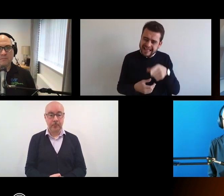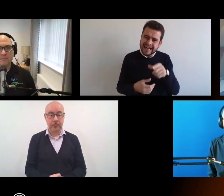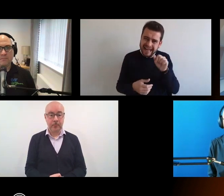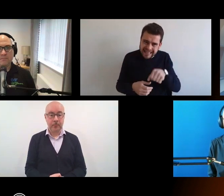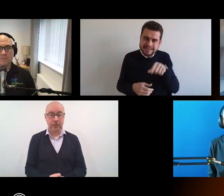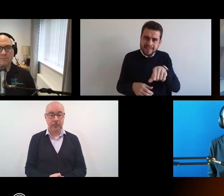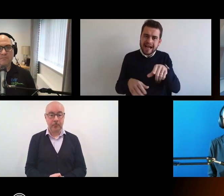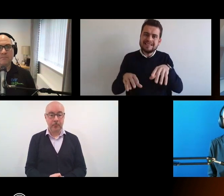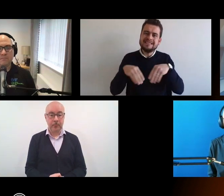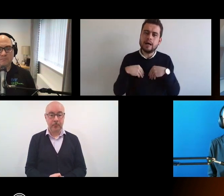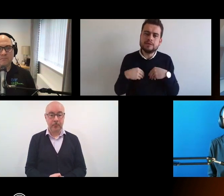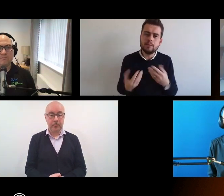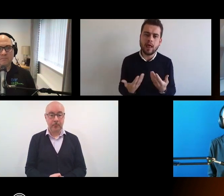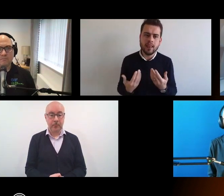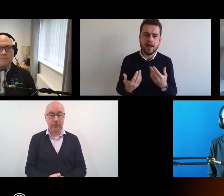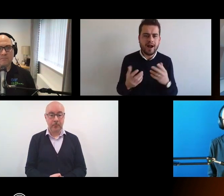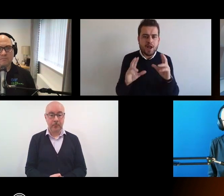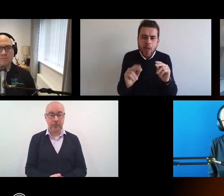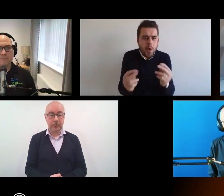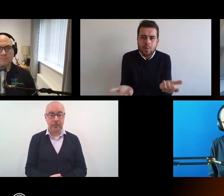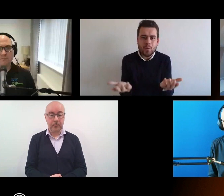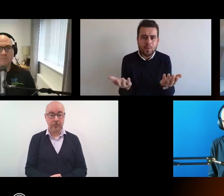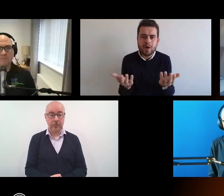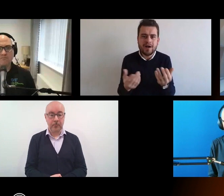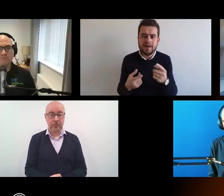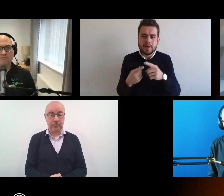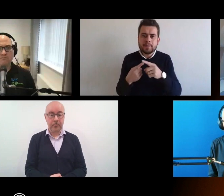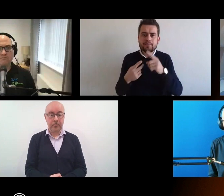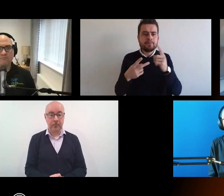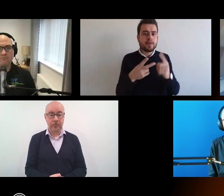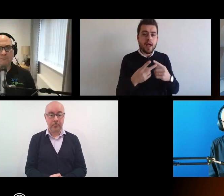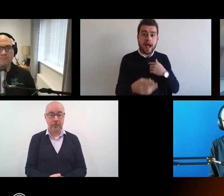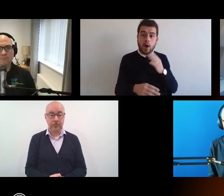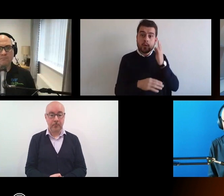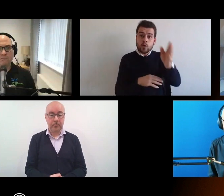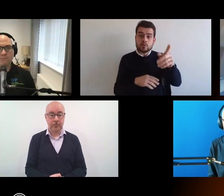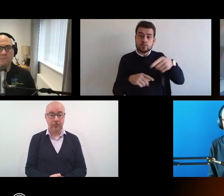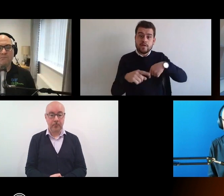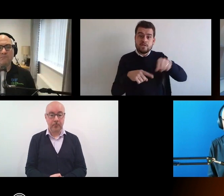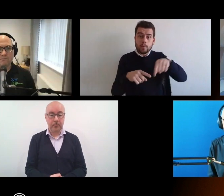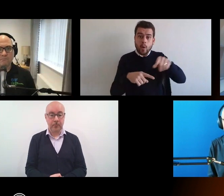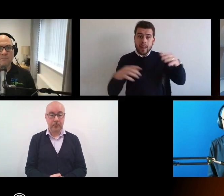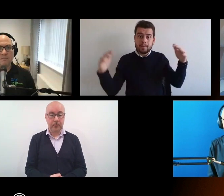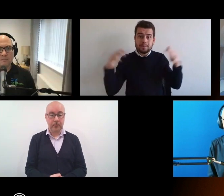and labels. Is that really acceptable now? Of course it isn't.